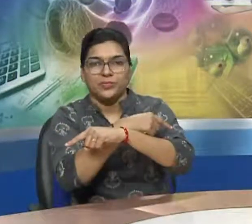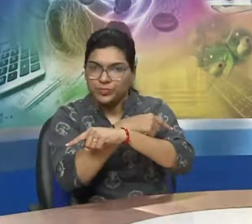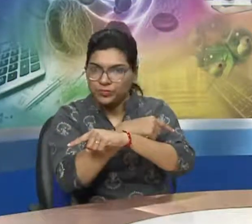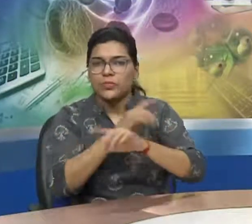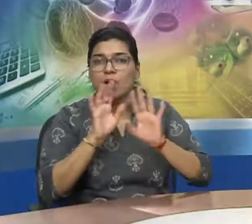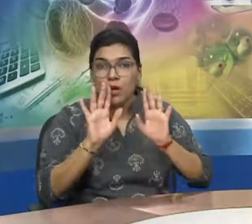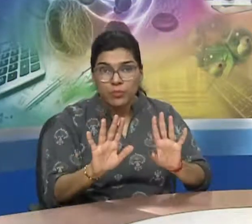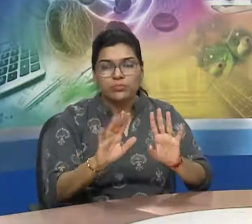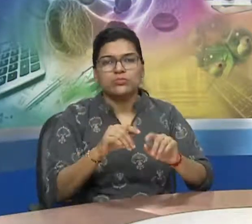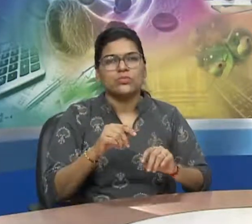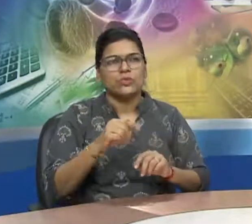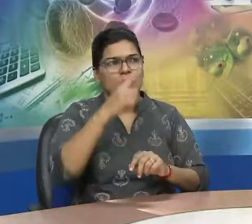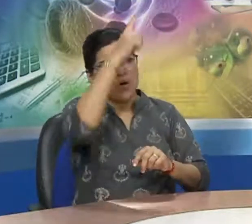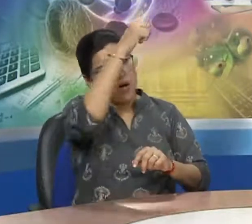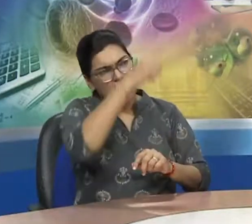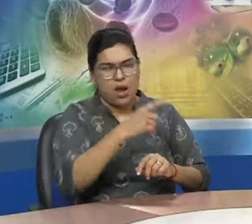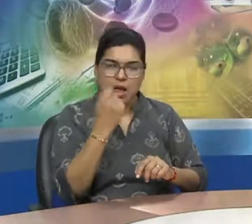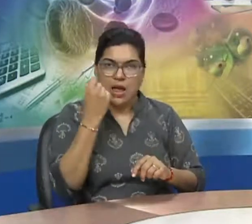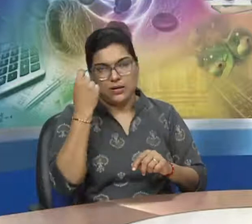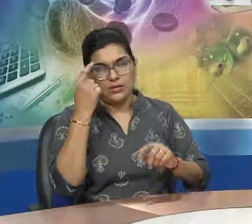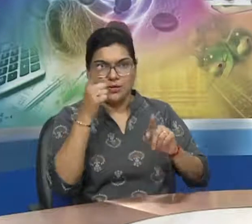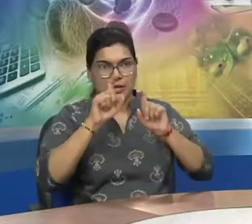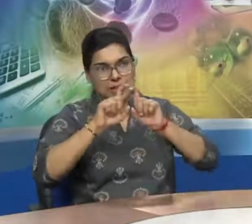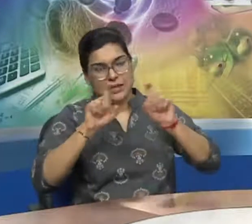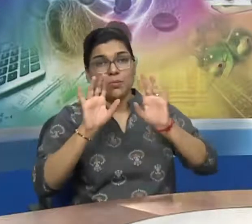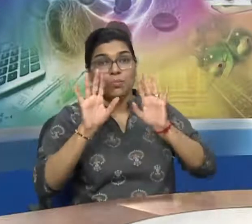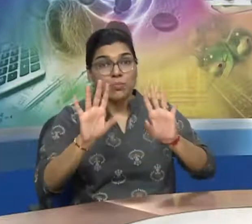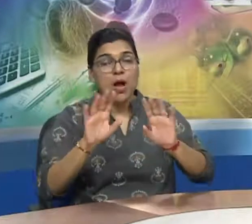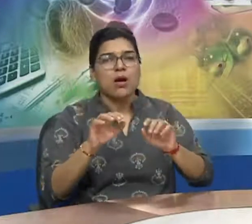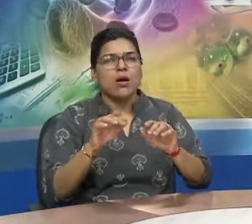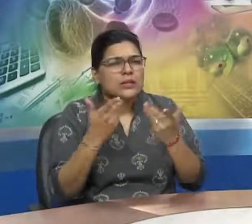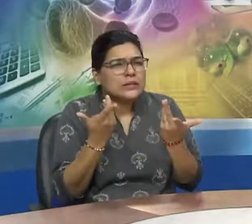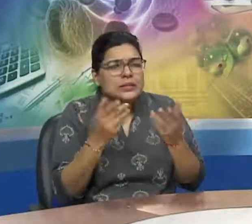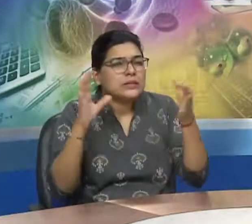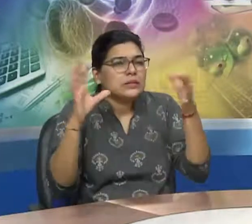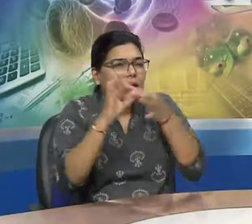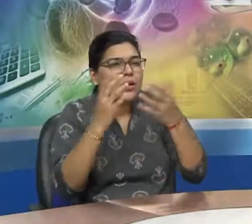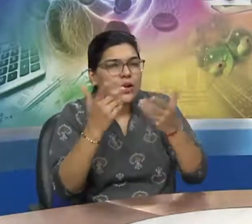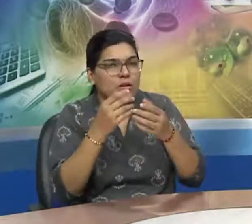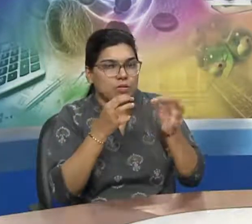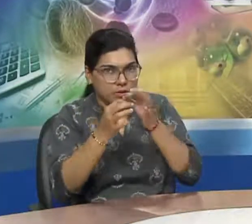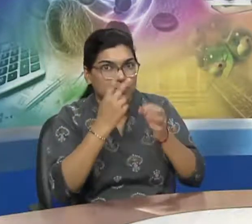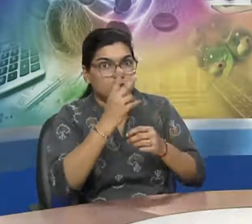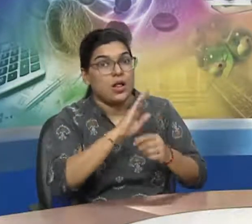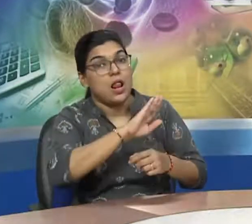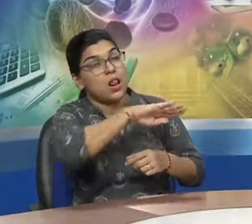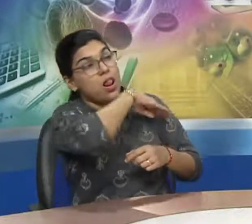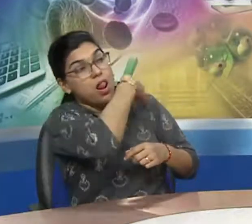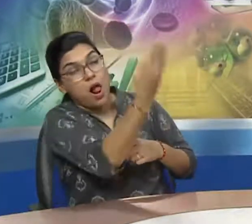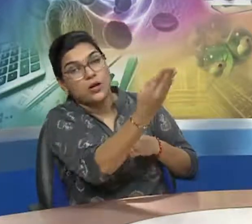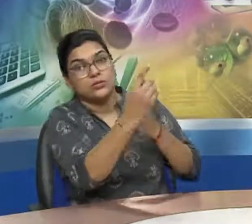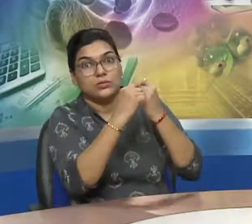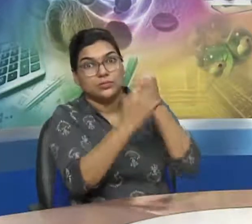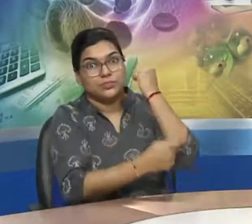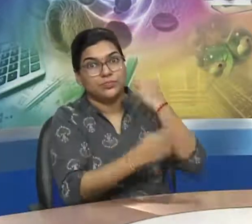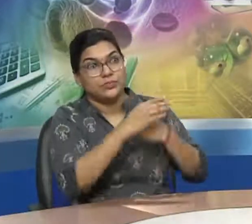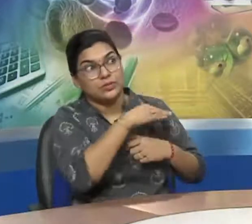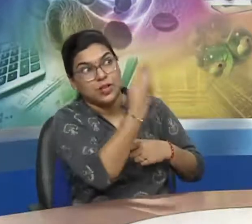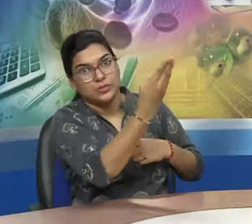The next word is dis. Dis means not and opposite. So all these words we should